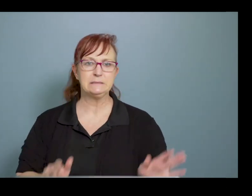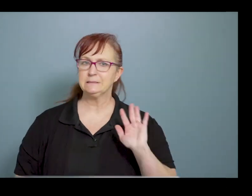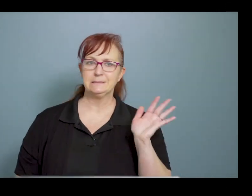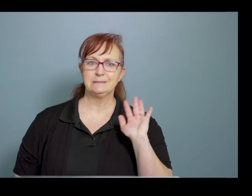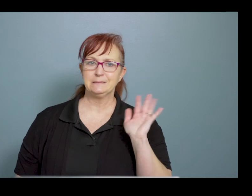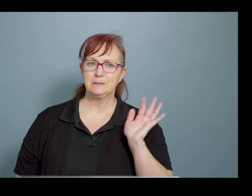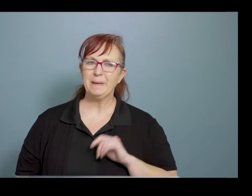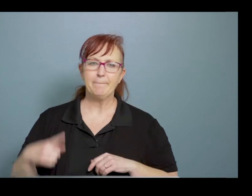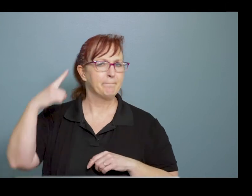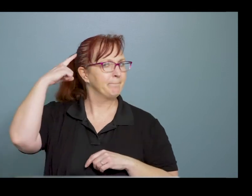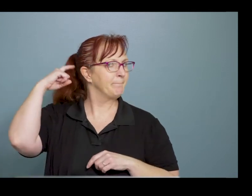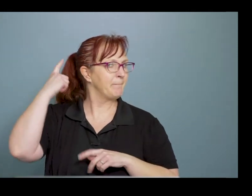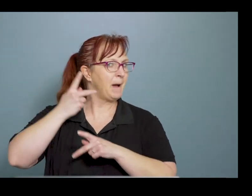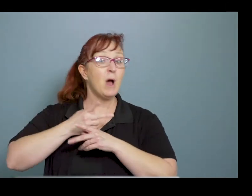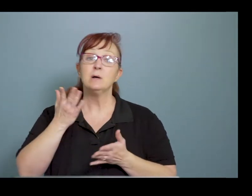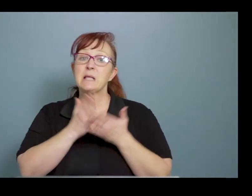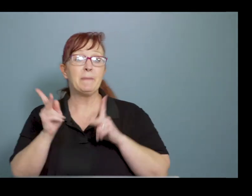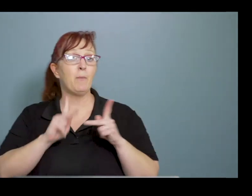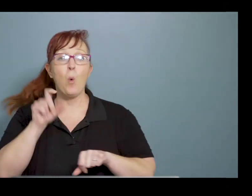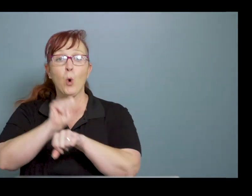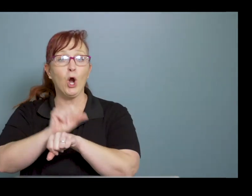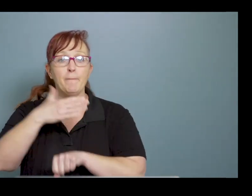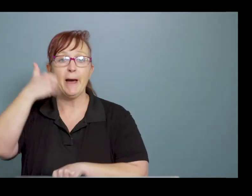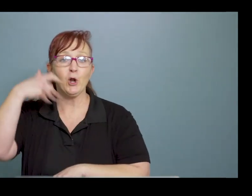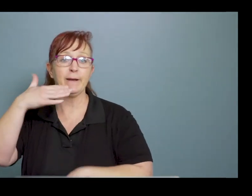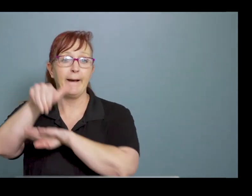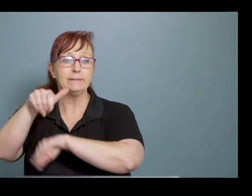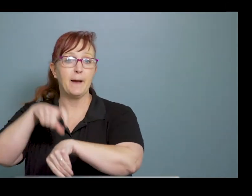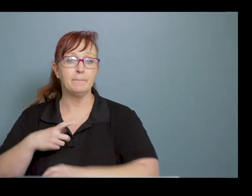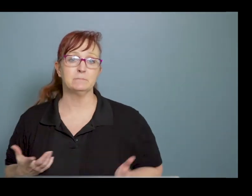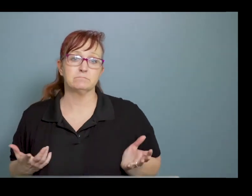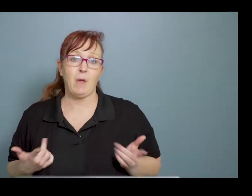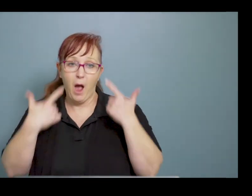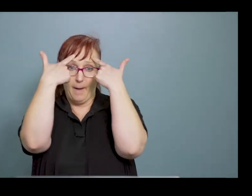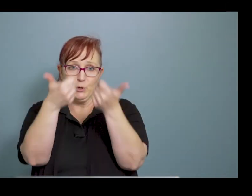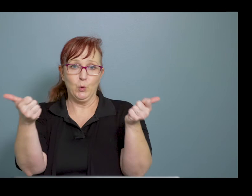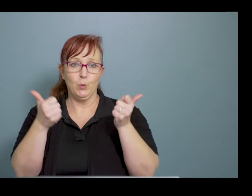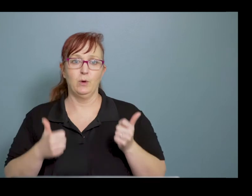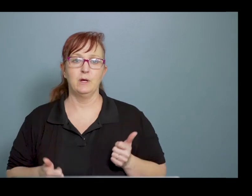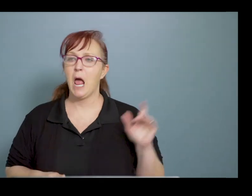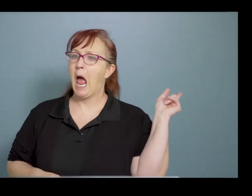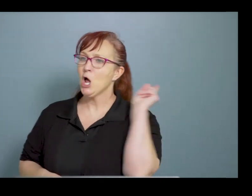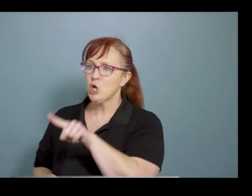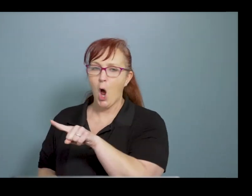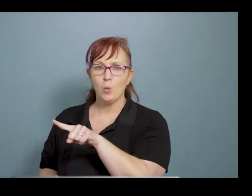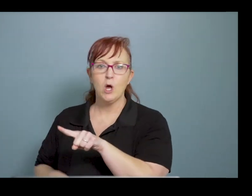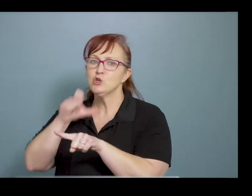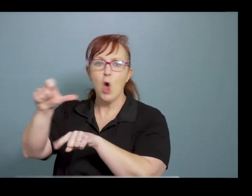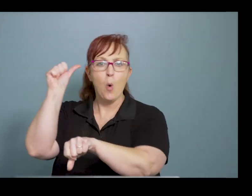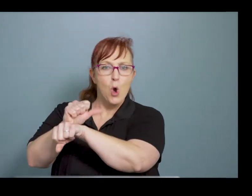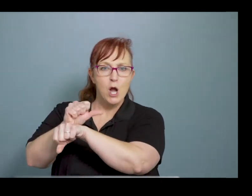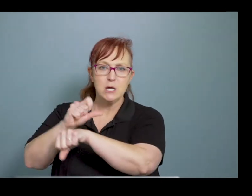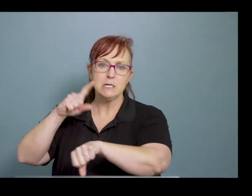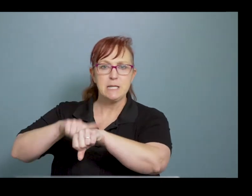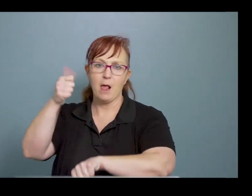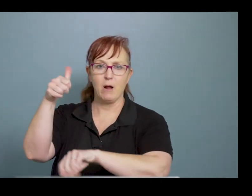things. And, some of us work better at night. So saying that to your staff, like, I don't want you on your email at 10 o'clock at night if that's